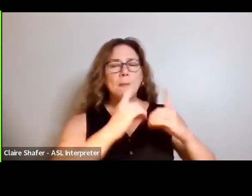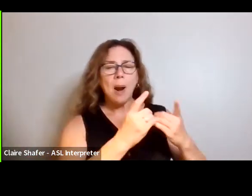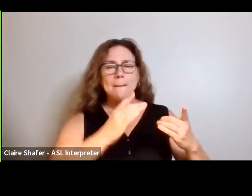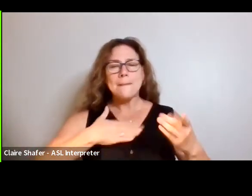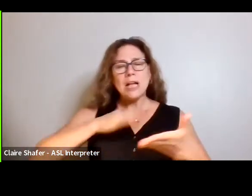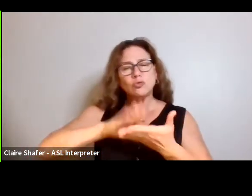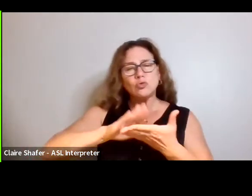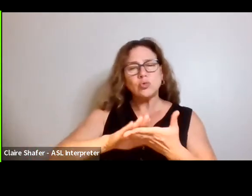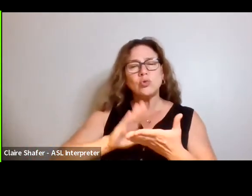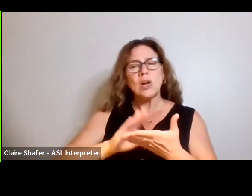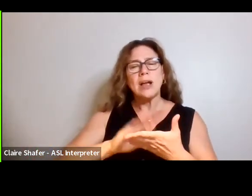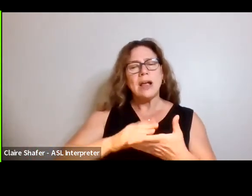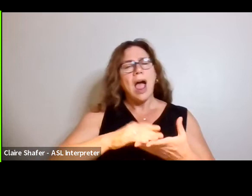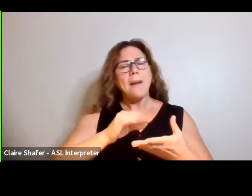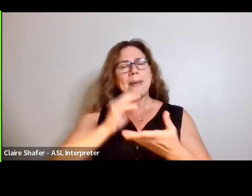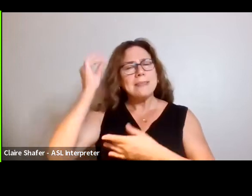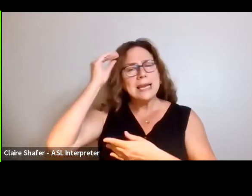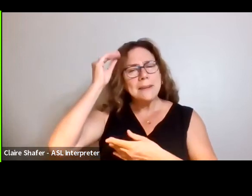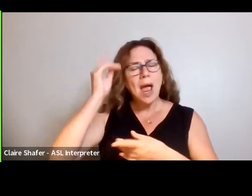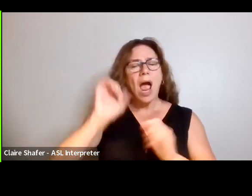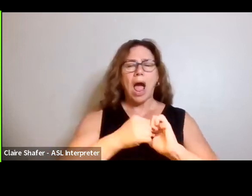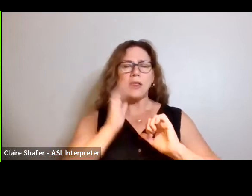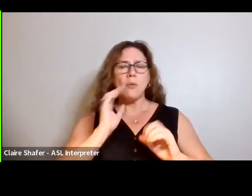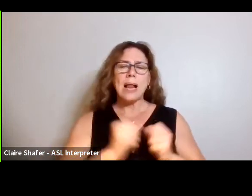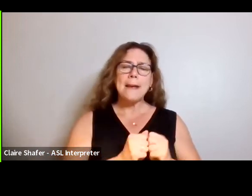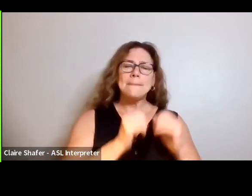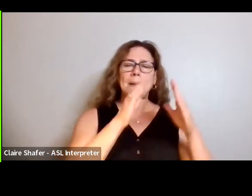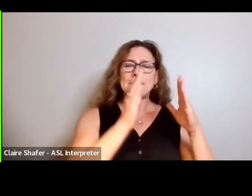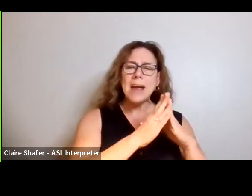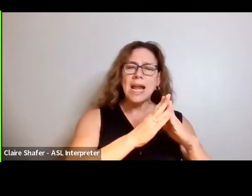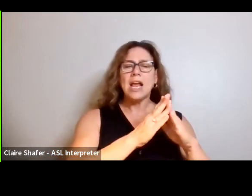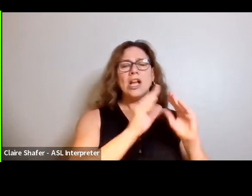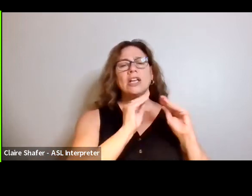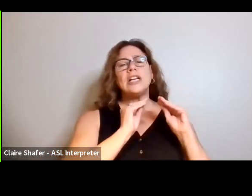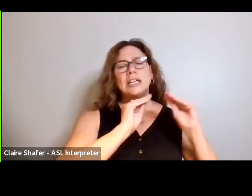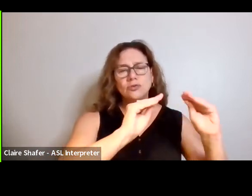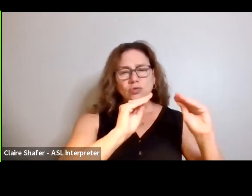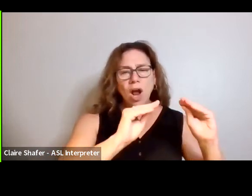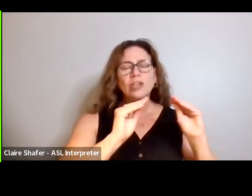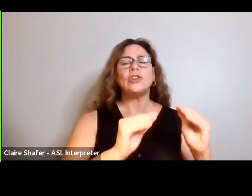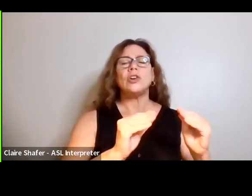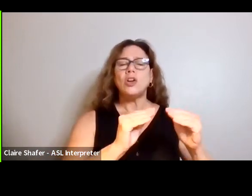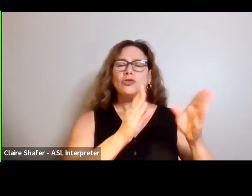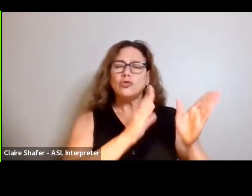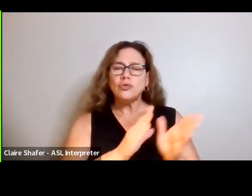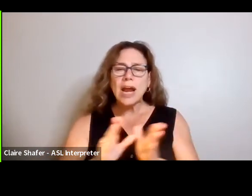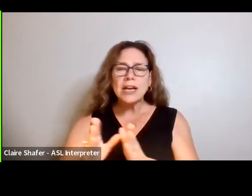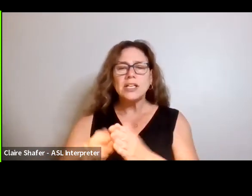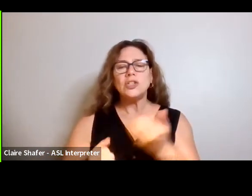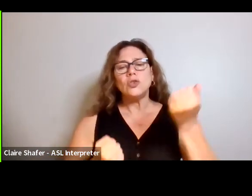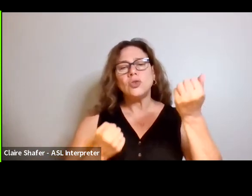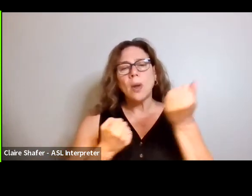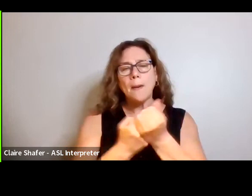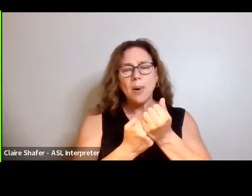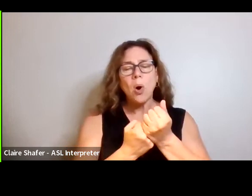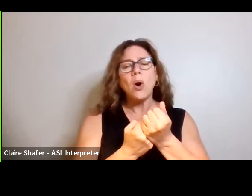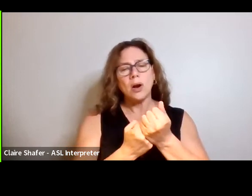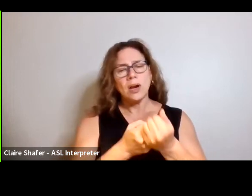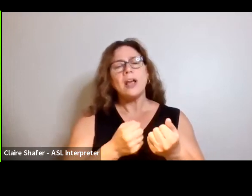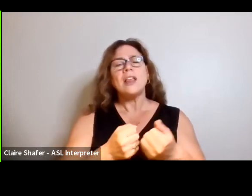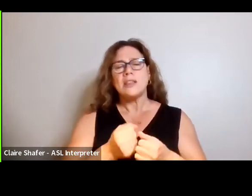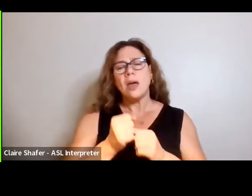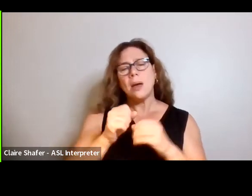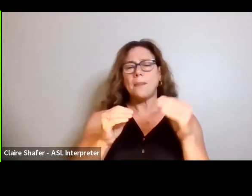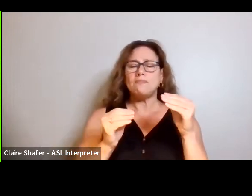to implement instructional strategies to support our most marginalized students. That is our focus. Those are the students